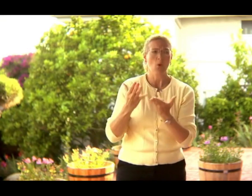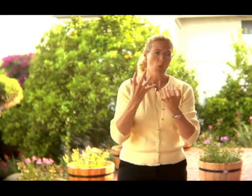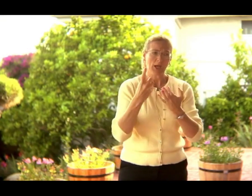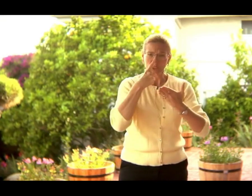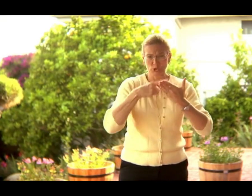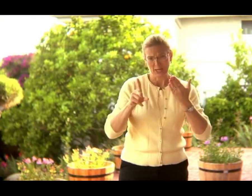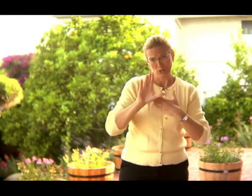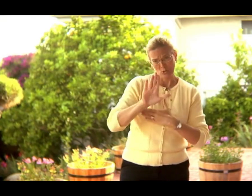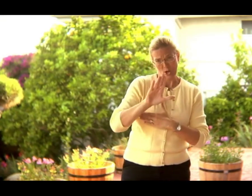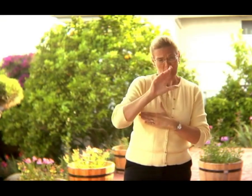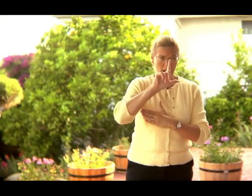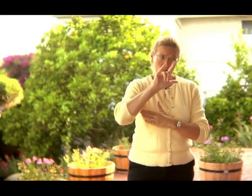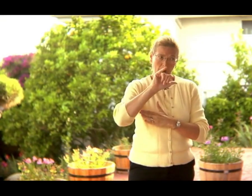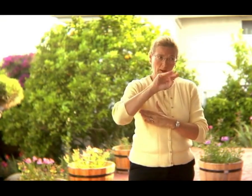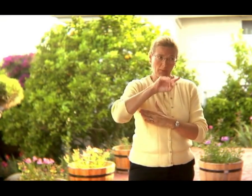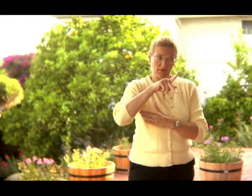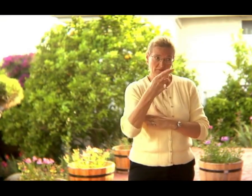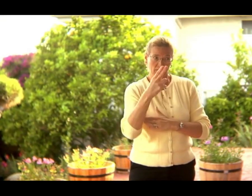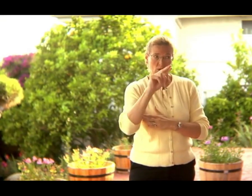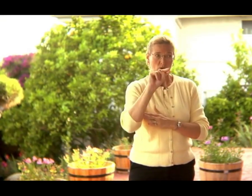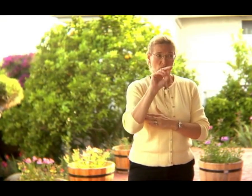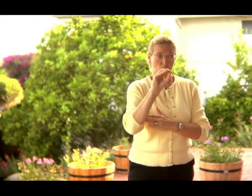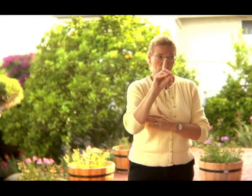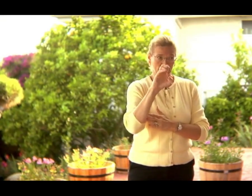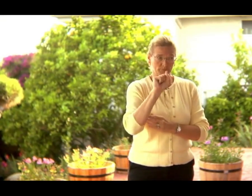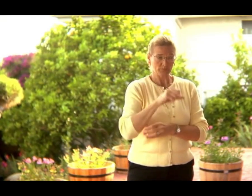Your doctor may also want to check your lymph nodes.